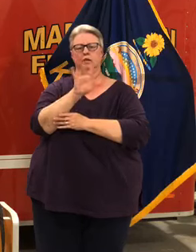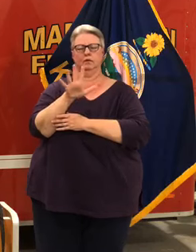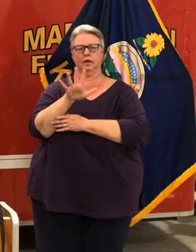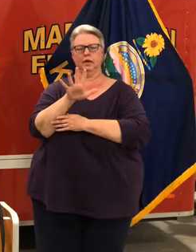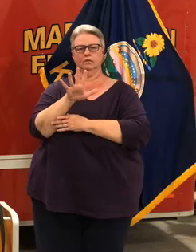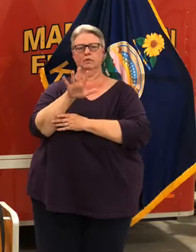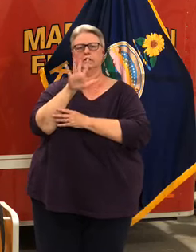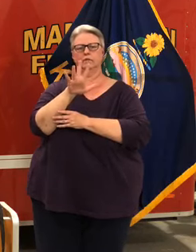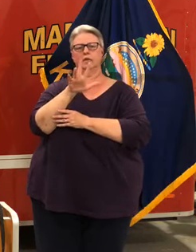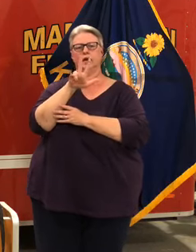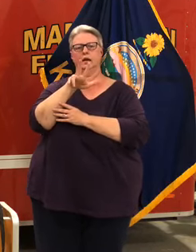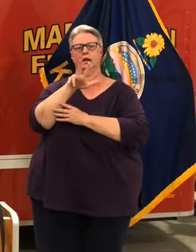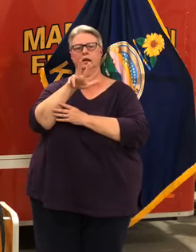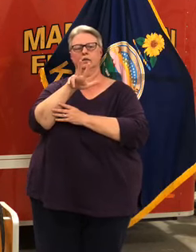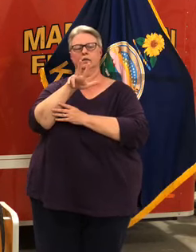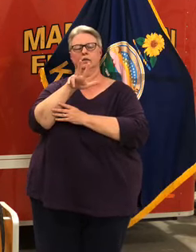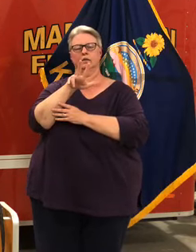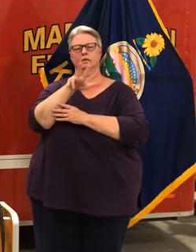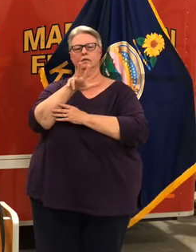785-537-3113. Again, that's